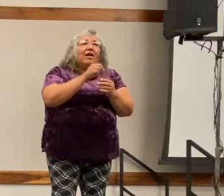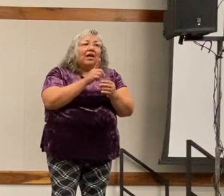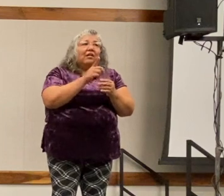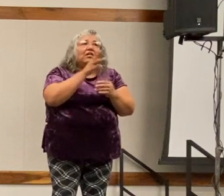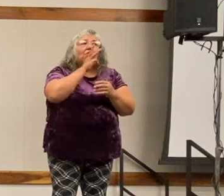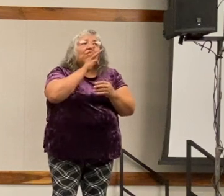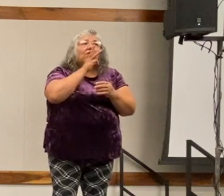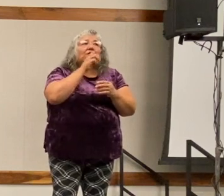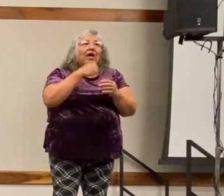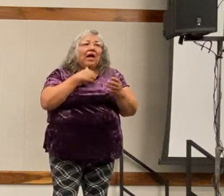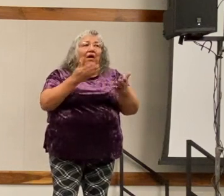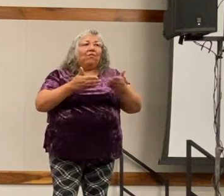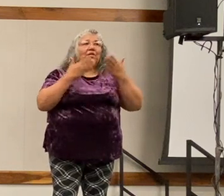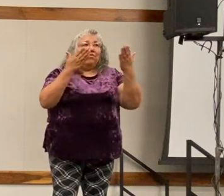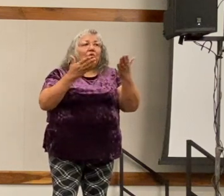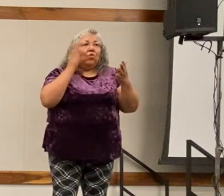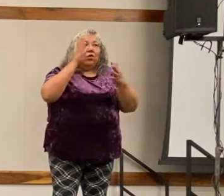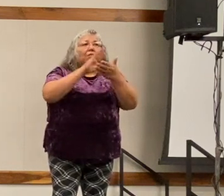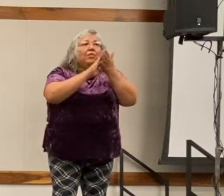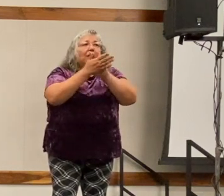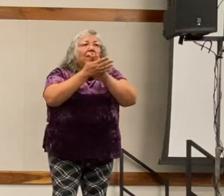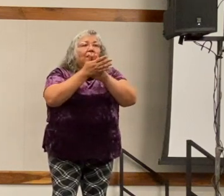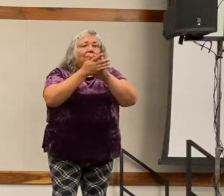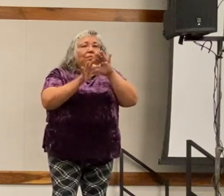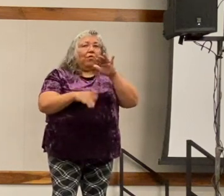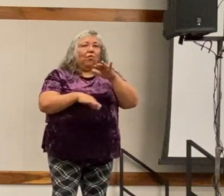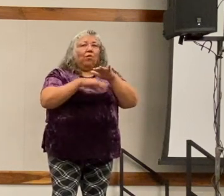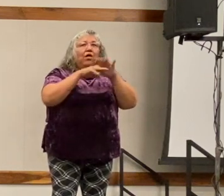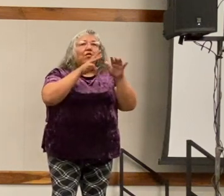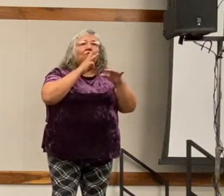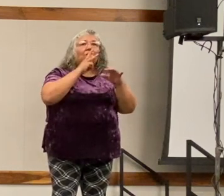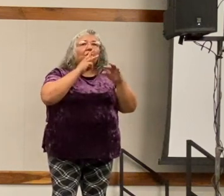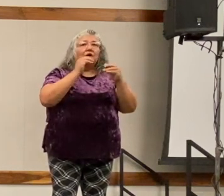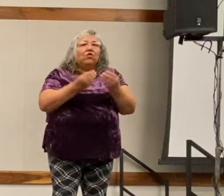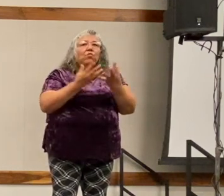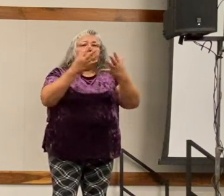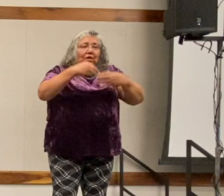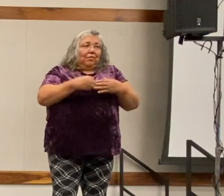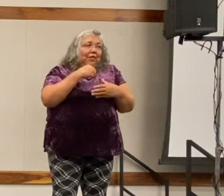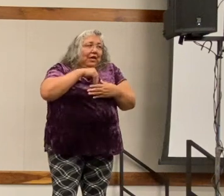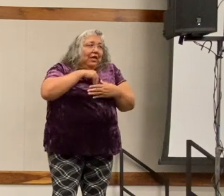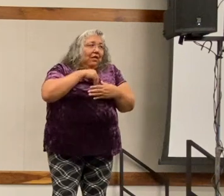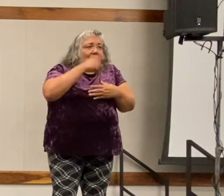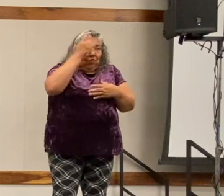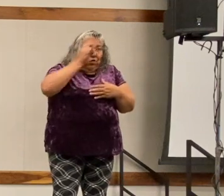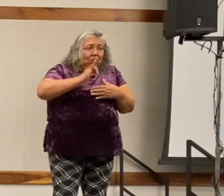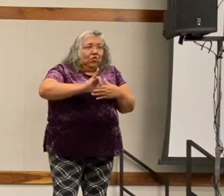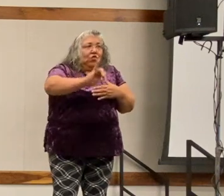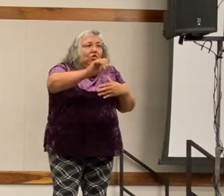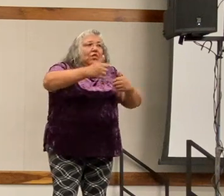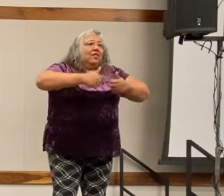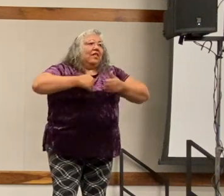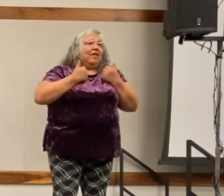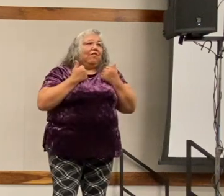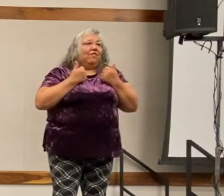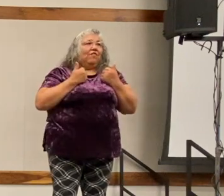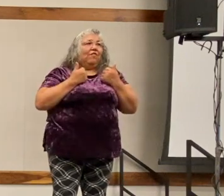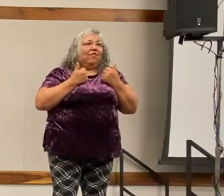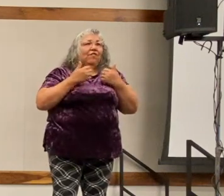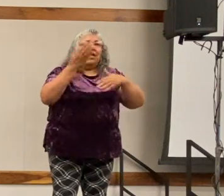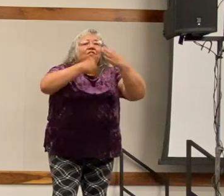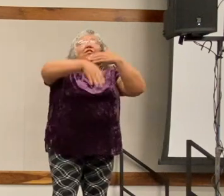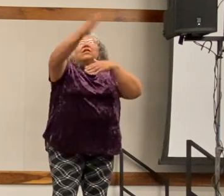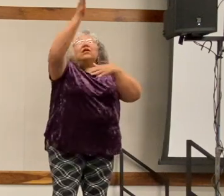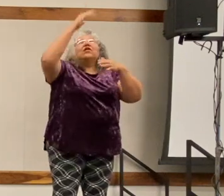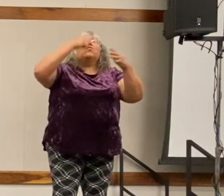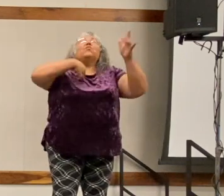water I will give him will become a well of water springing up in him for eternal life. Amen. Heavenly Father,